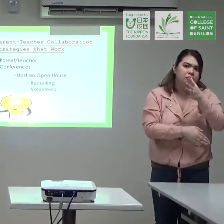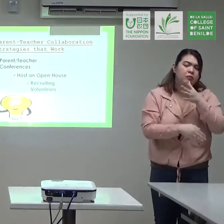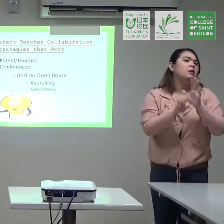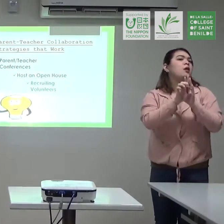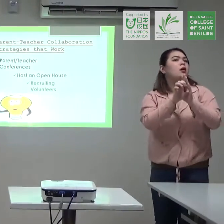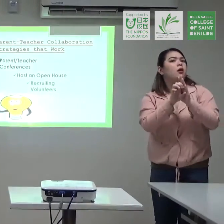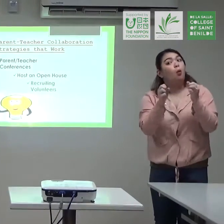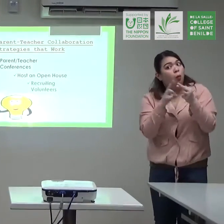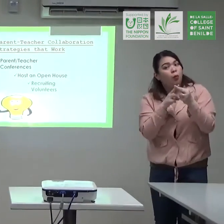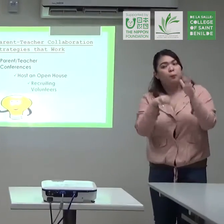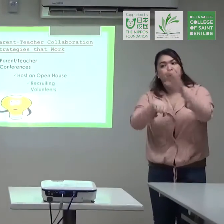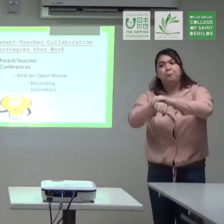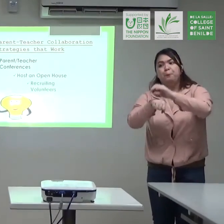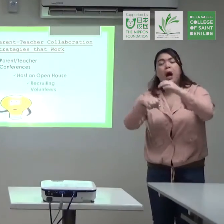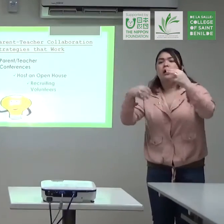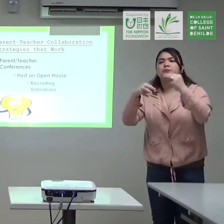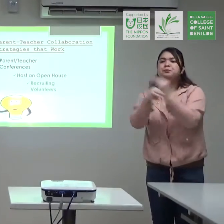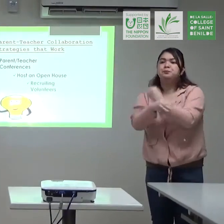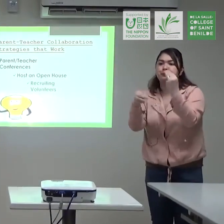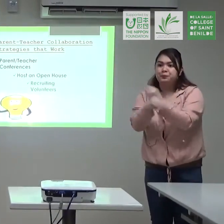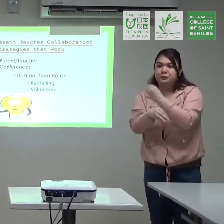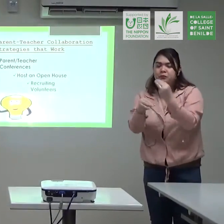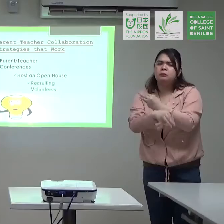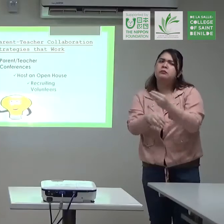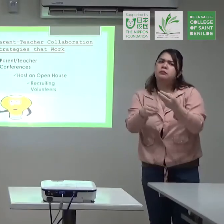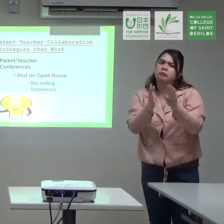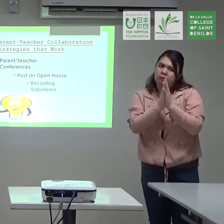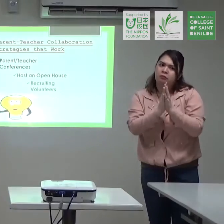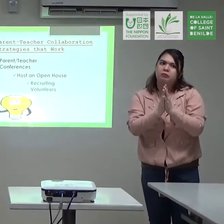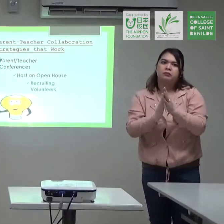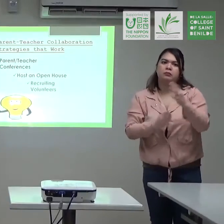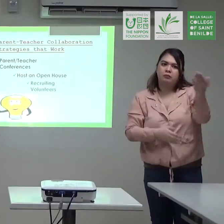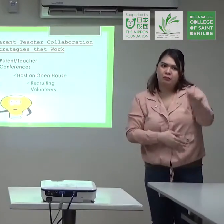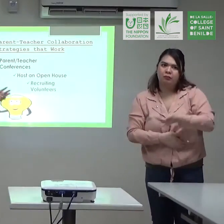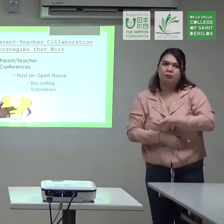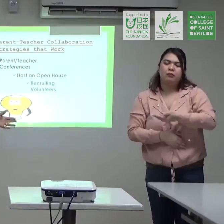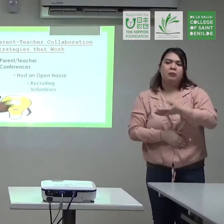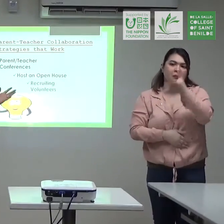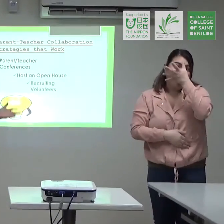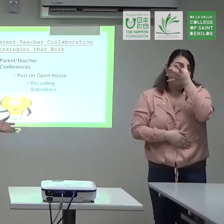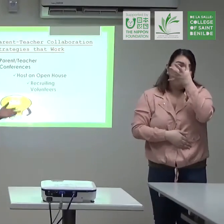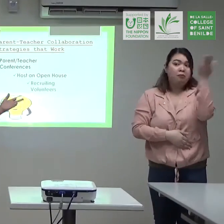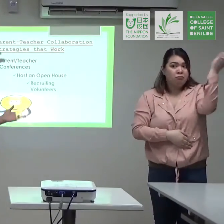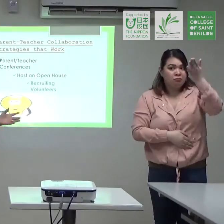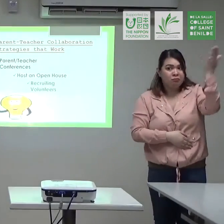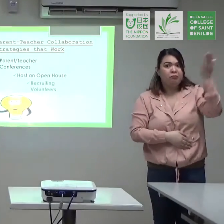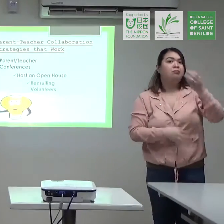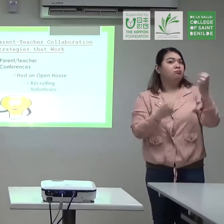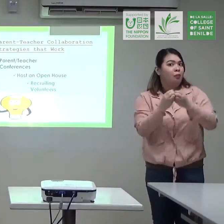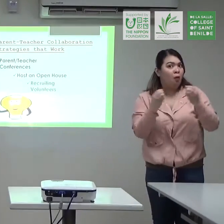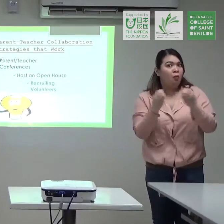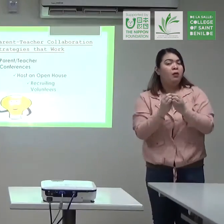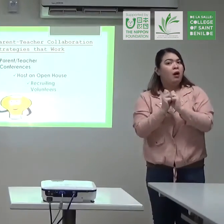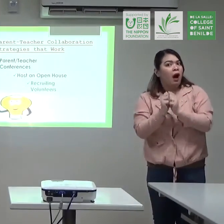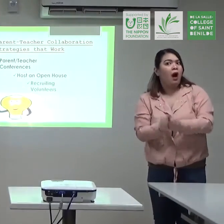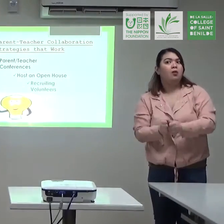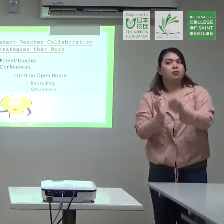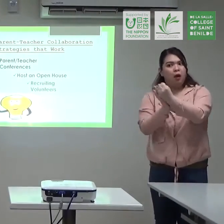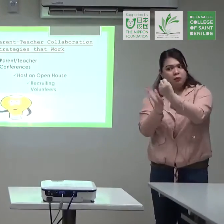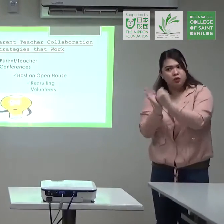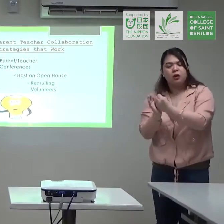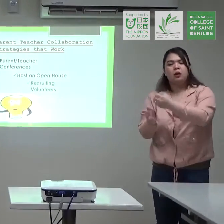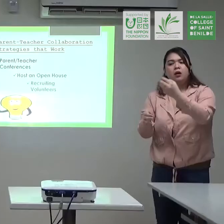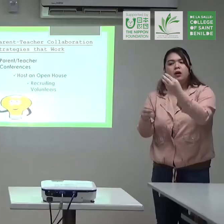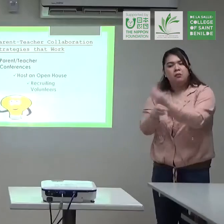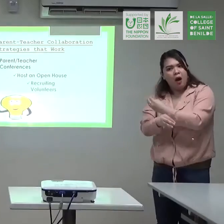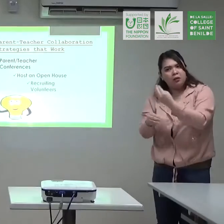Math. Okay. You can invite a father engineer to share, discuss more about how can we actualize